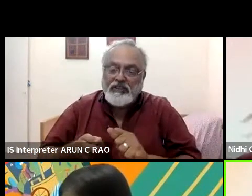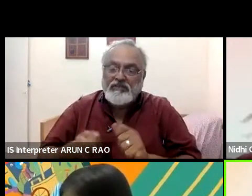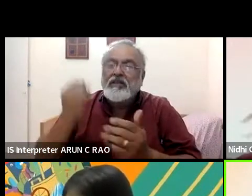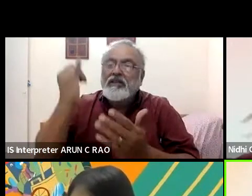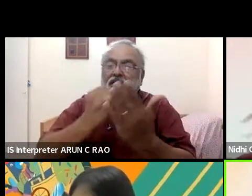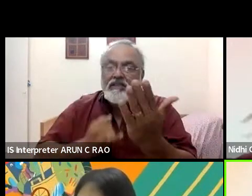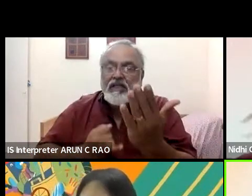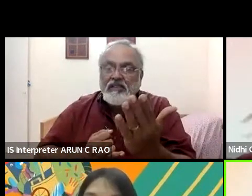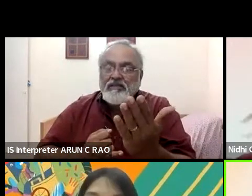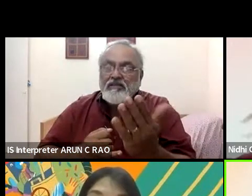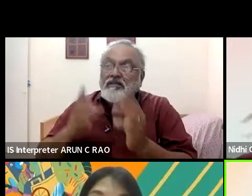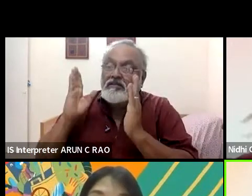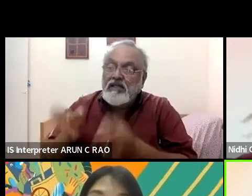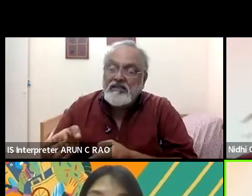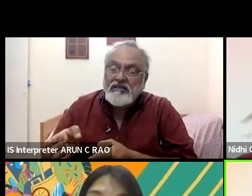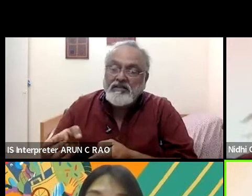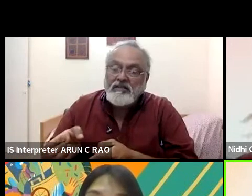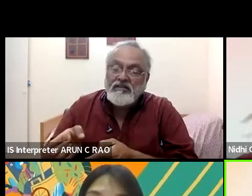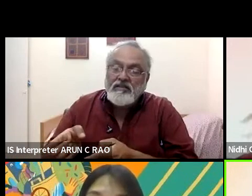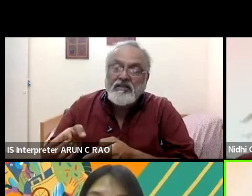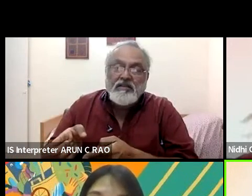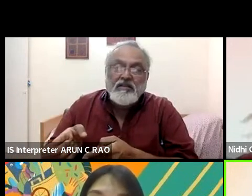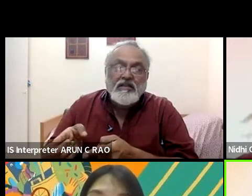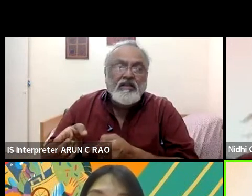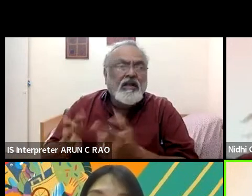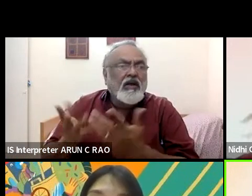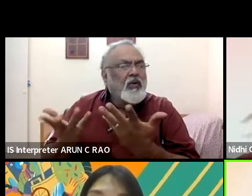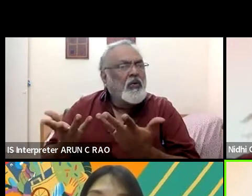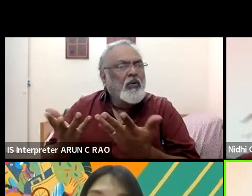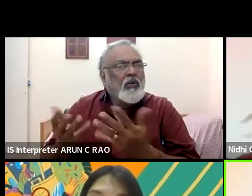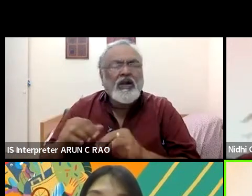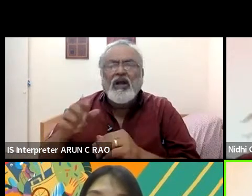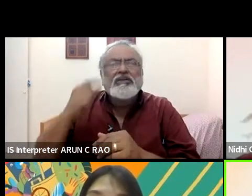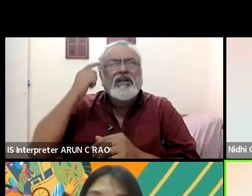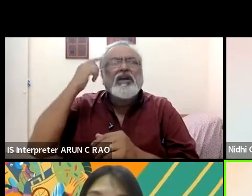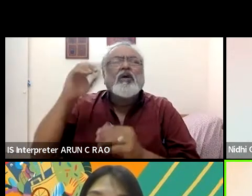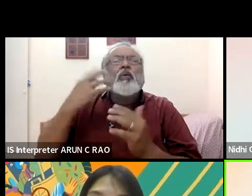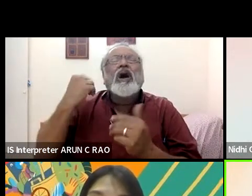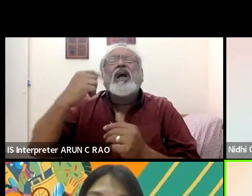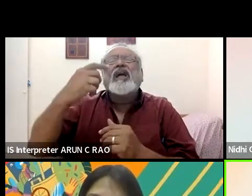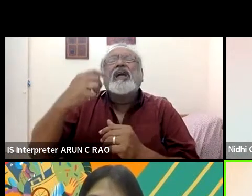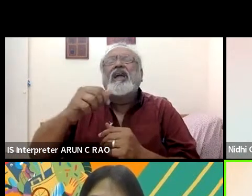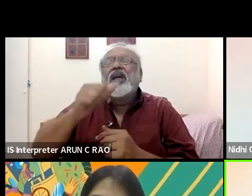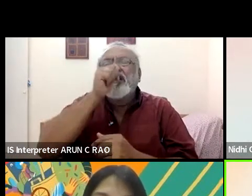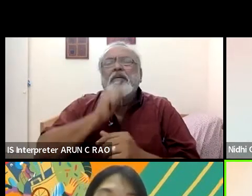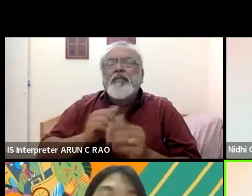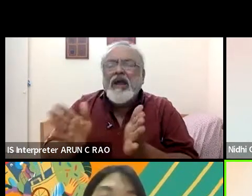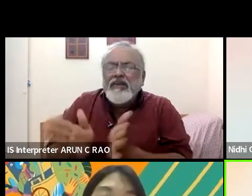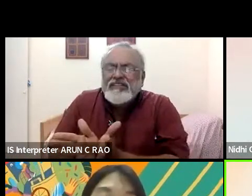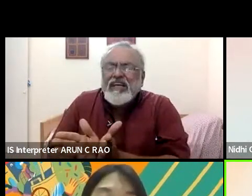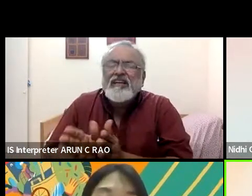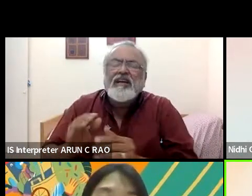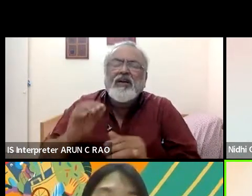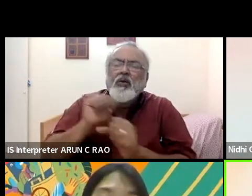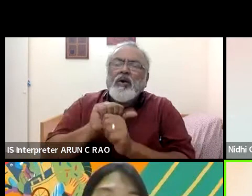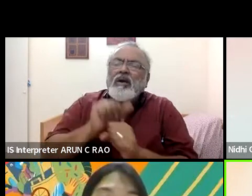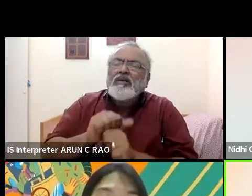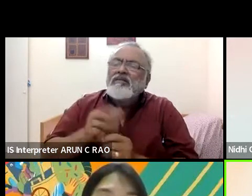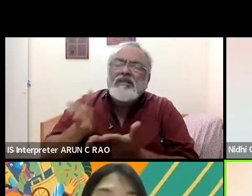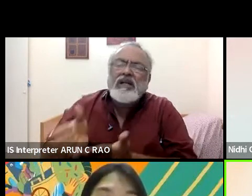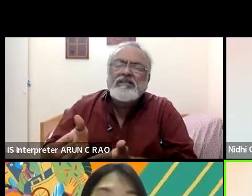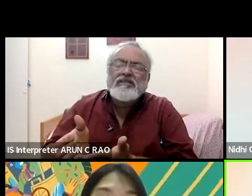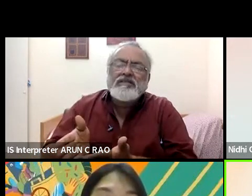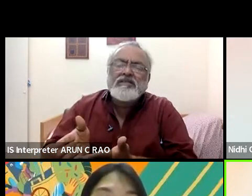with it. Now, the advantage for this, you would wonder why would a private sector developer go to this extent, was because they wanted to